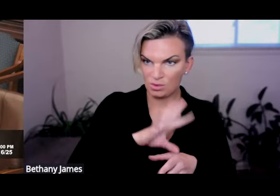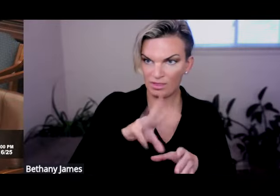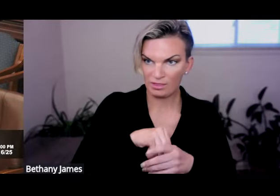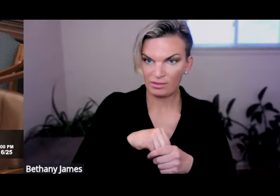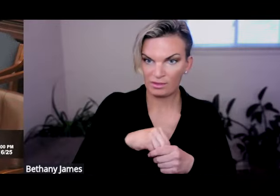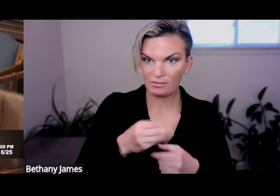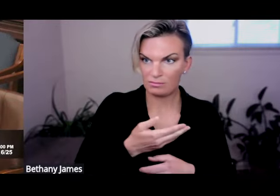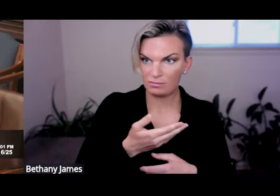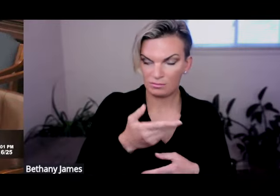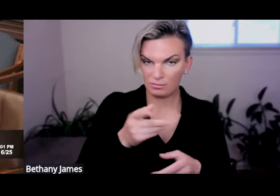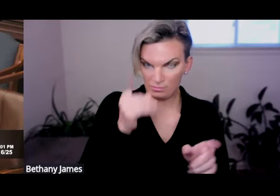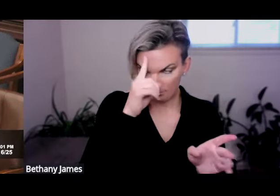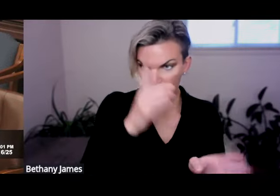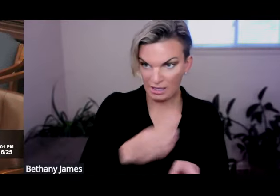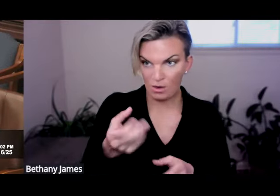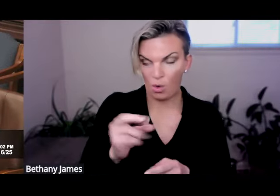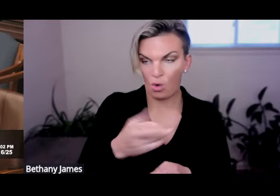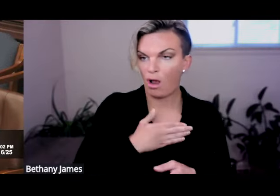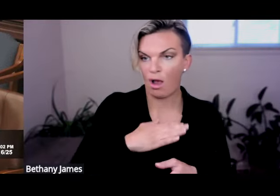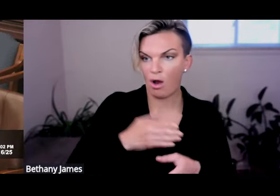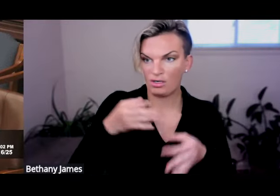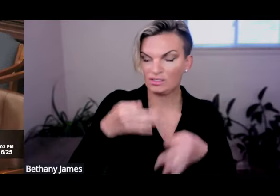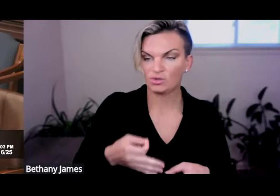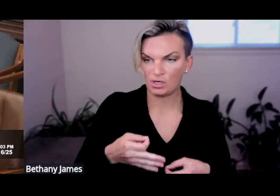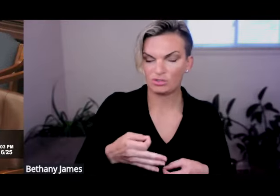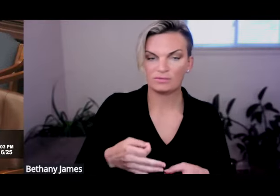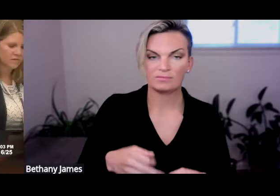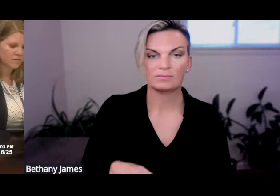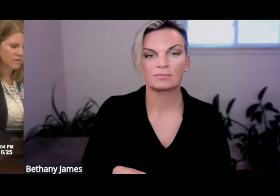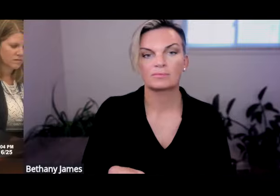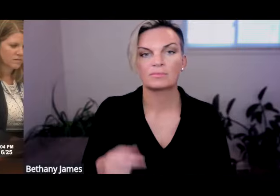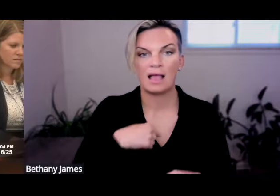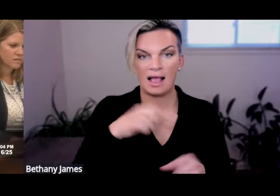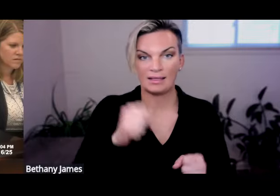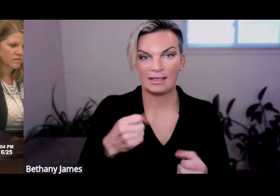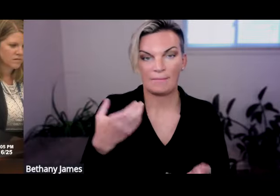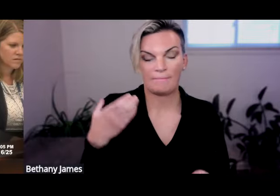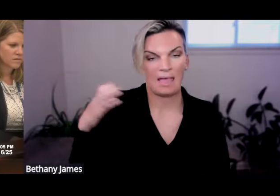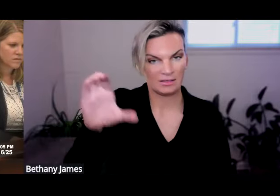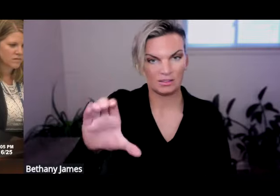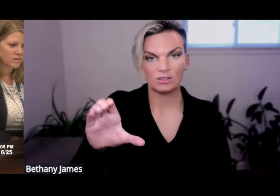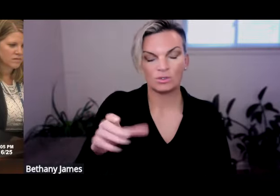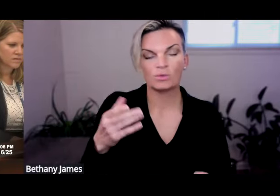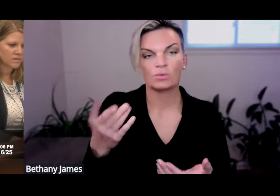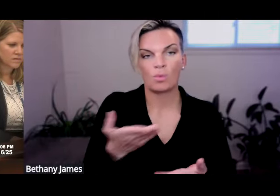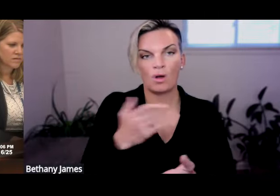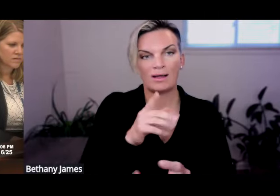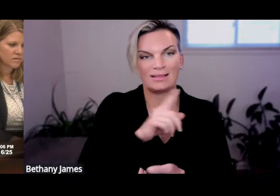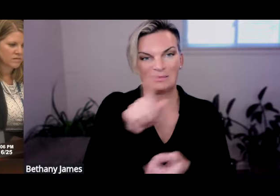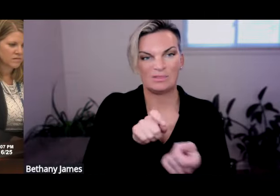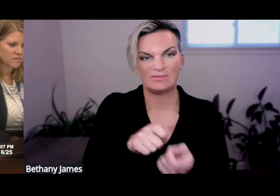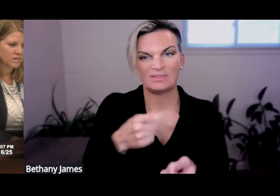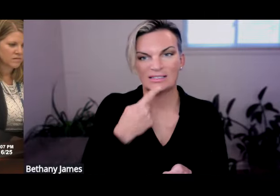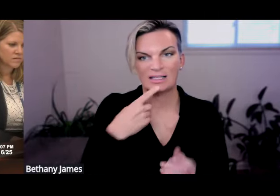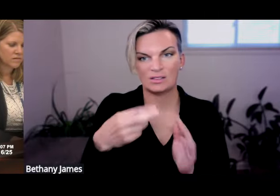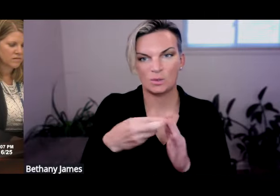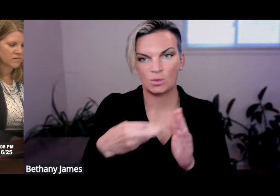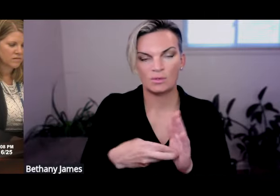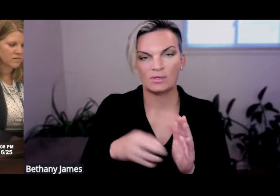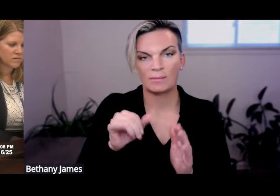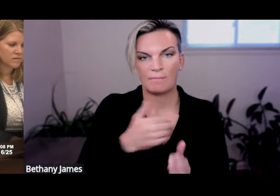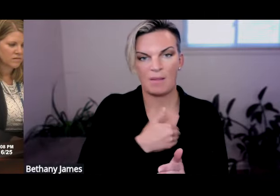up, or is that at our discretion? It's within, I mean, I can pass it to you as the board. What the rule specifically says is that